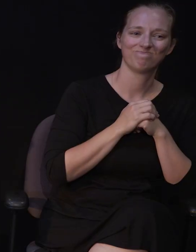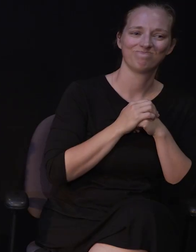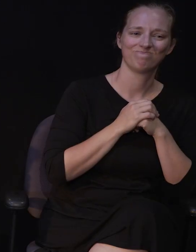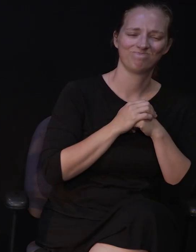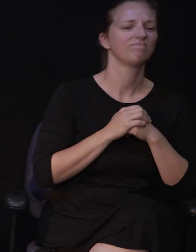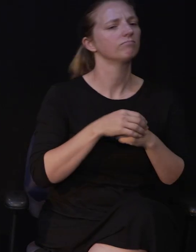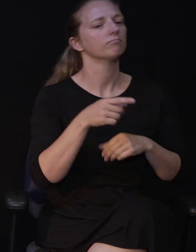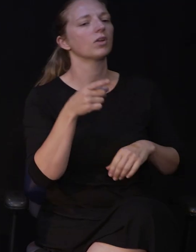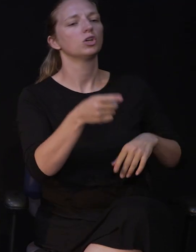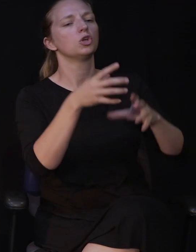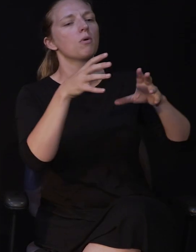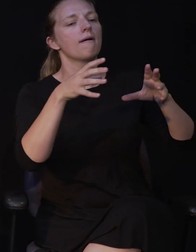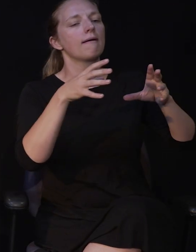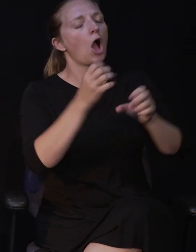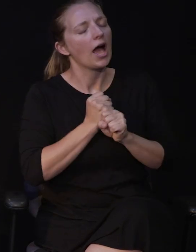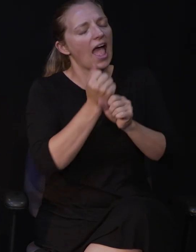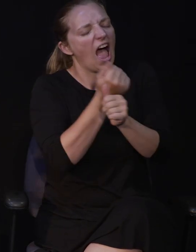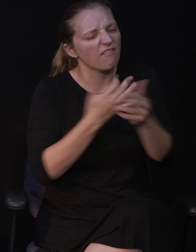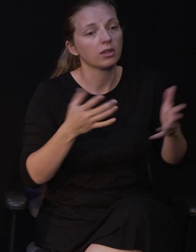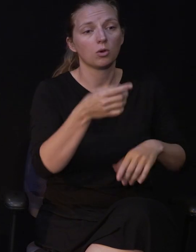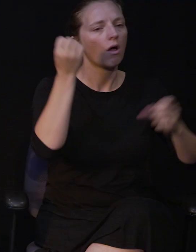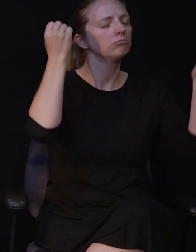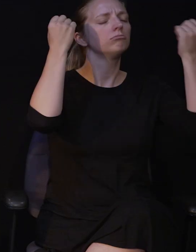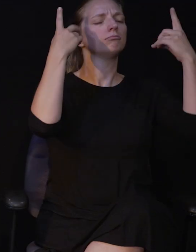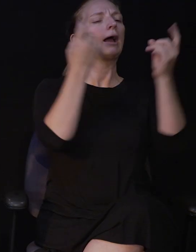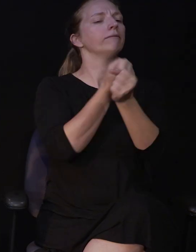you got all of it. You understood it, and as they say,